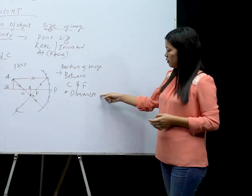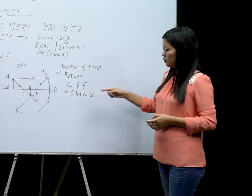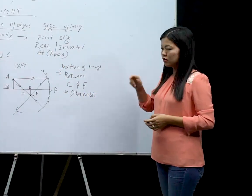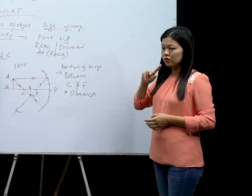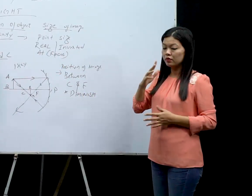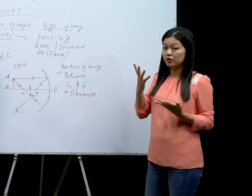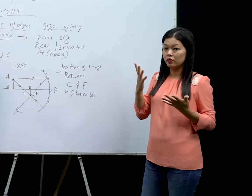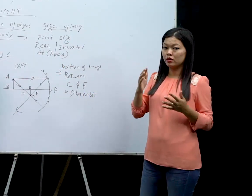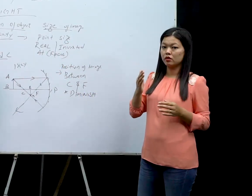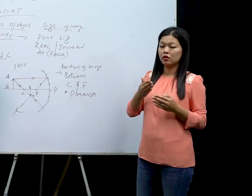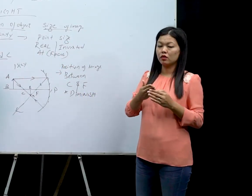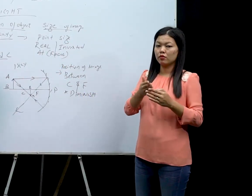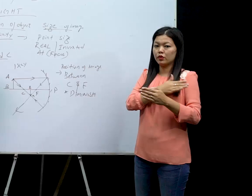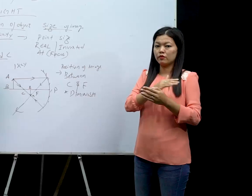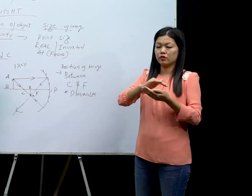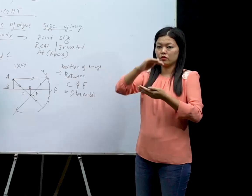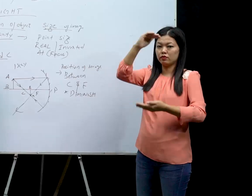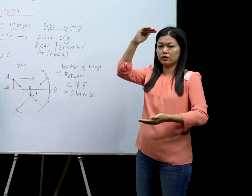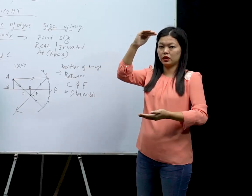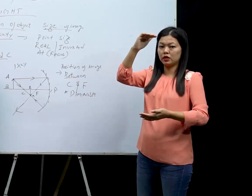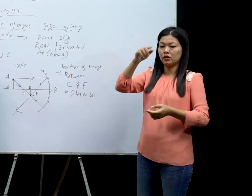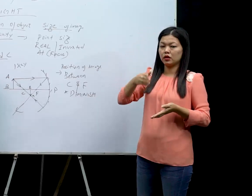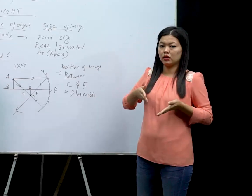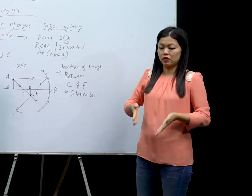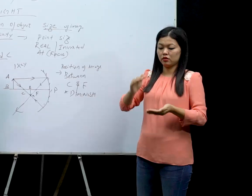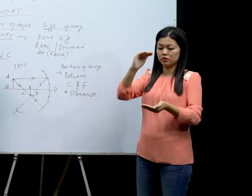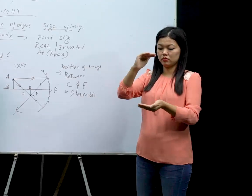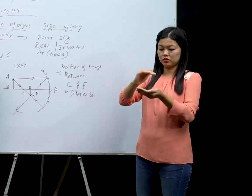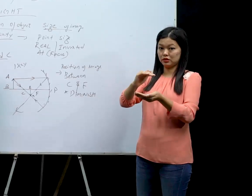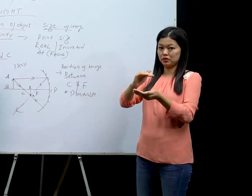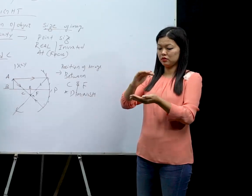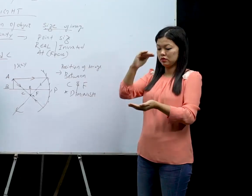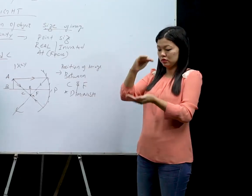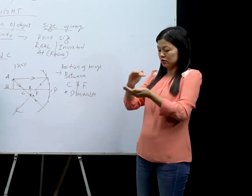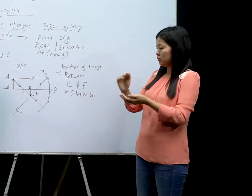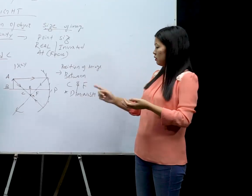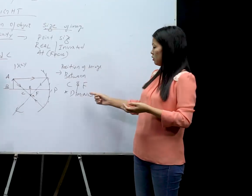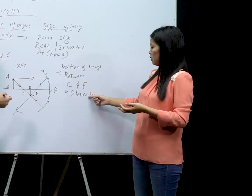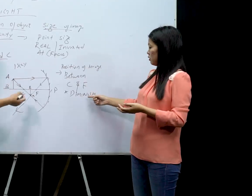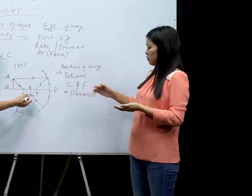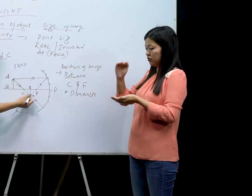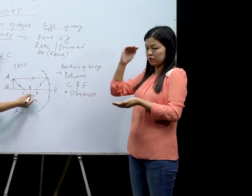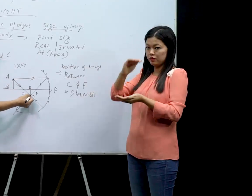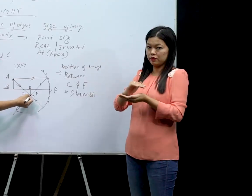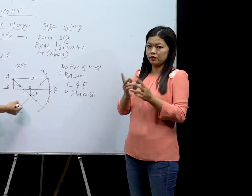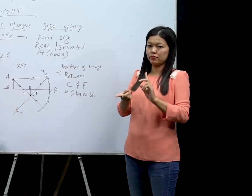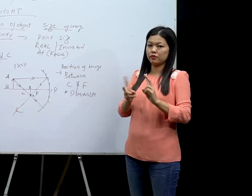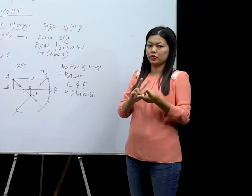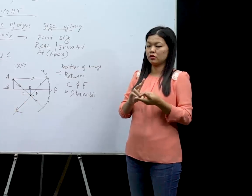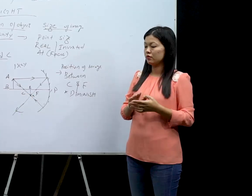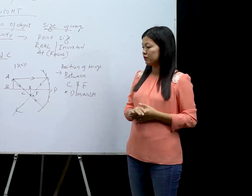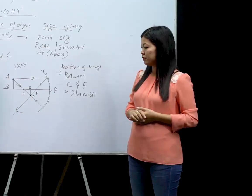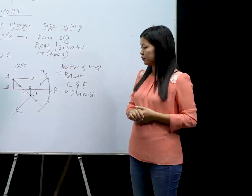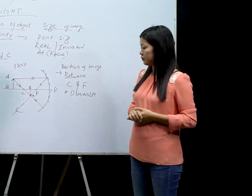Clear? The size is diminished. And then since we got the intersection, right? We got the